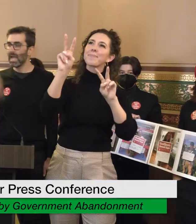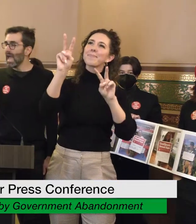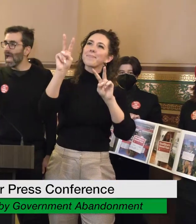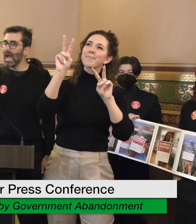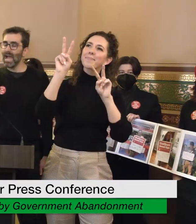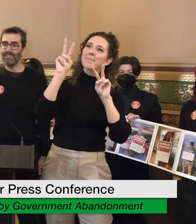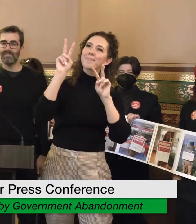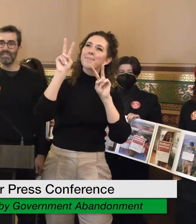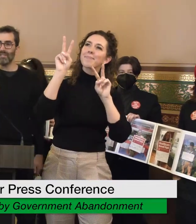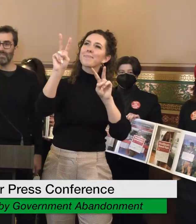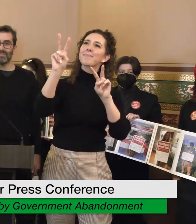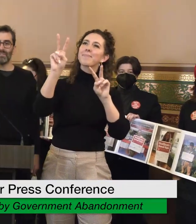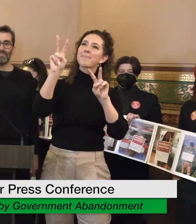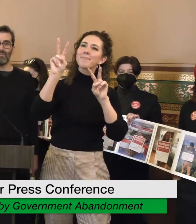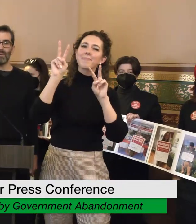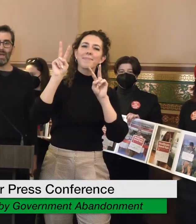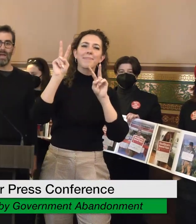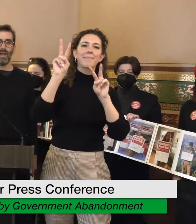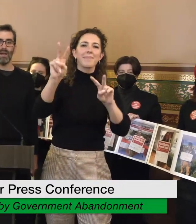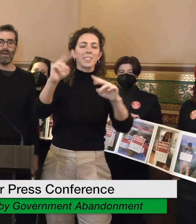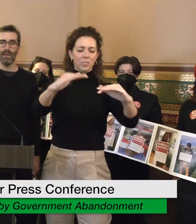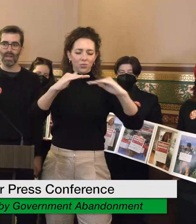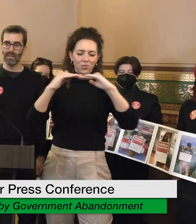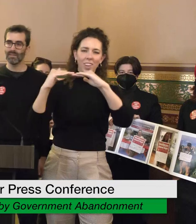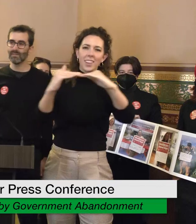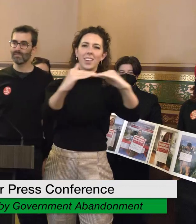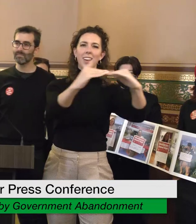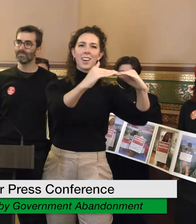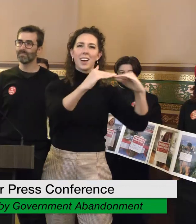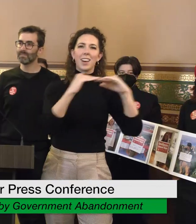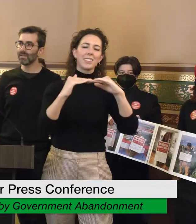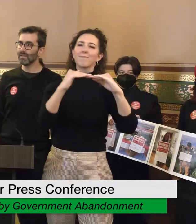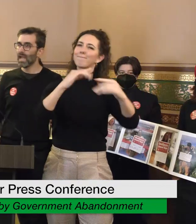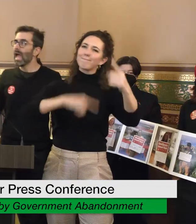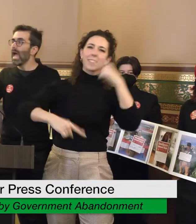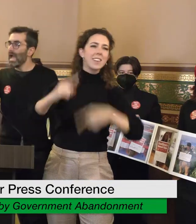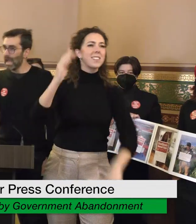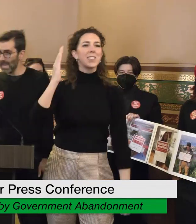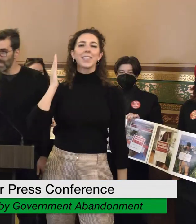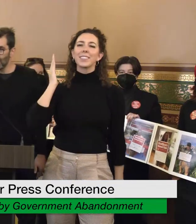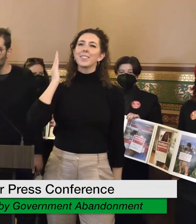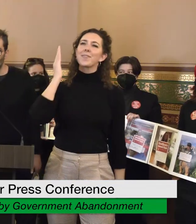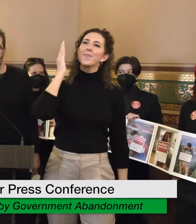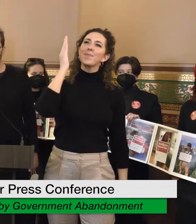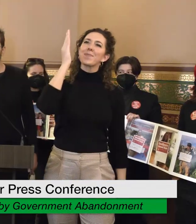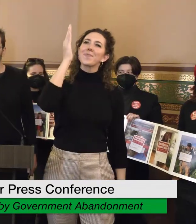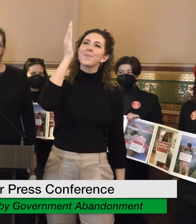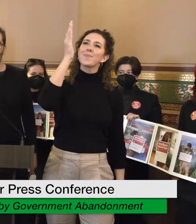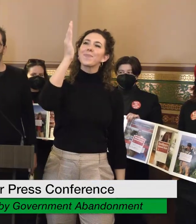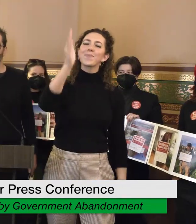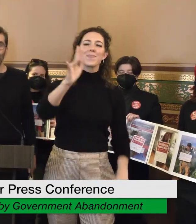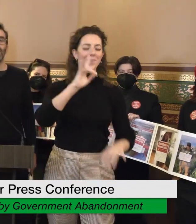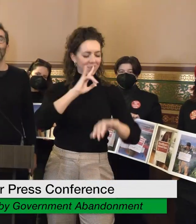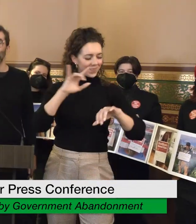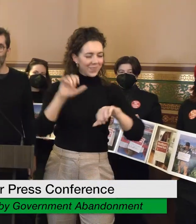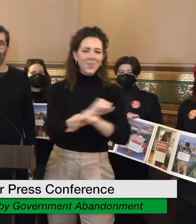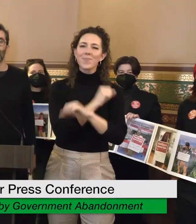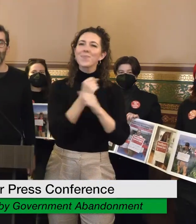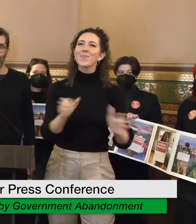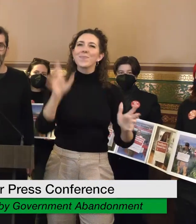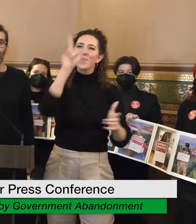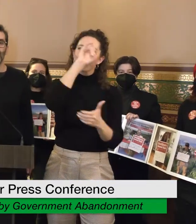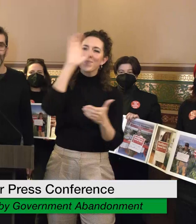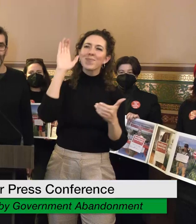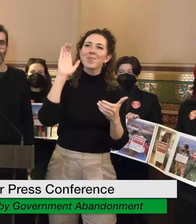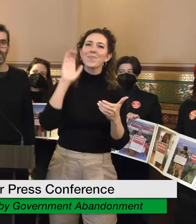head. Justice everywhere. I see justice everywhere. I really do believe, yes,